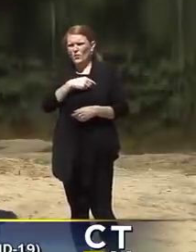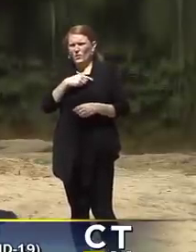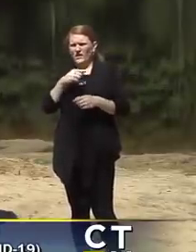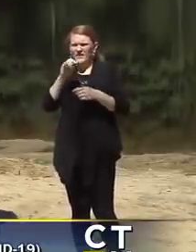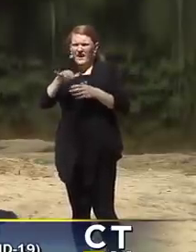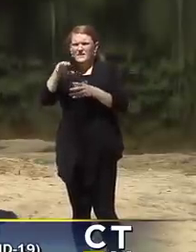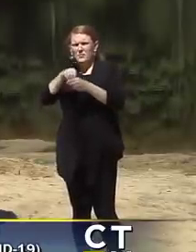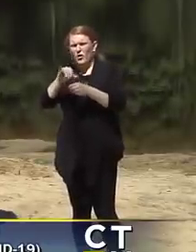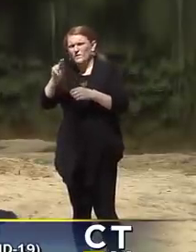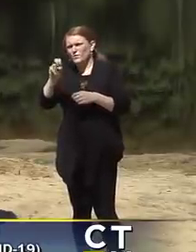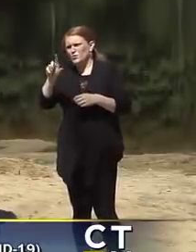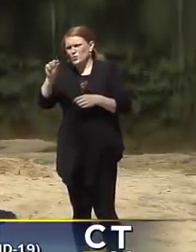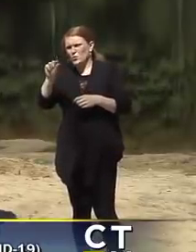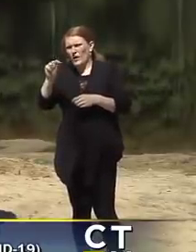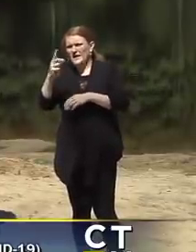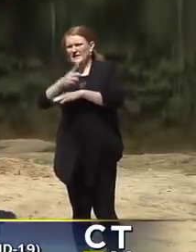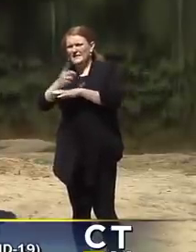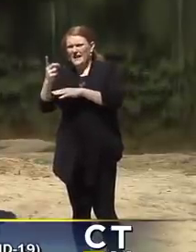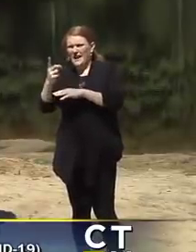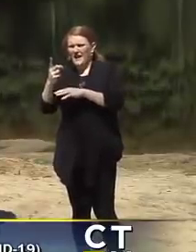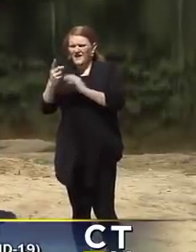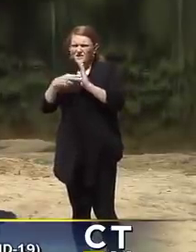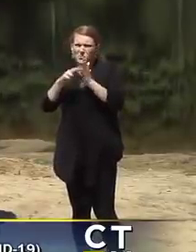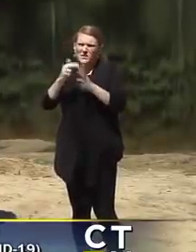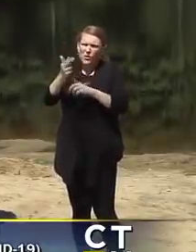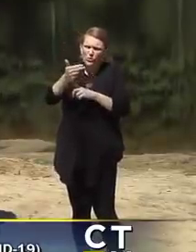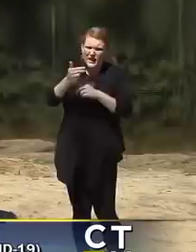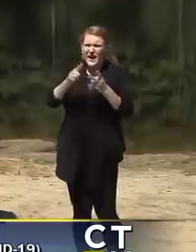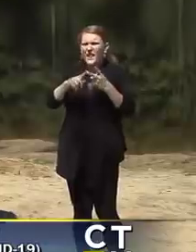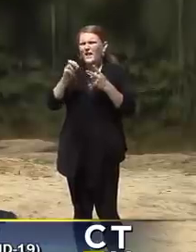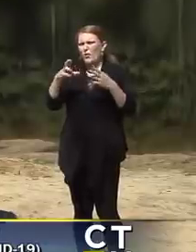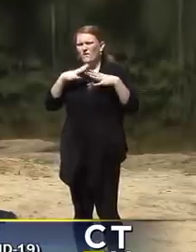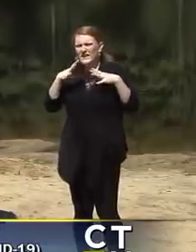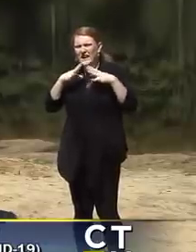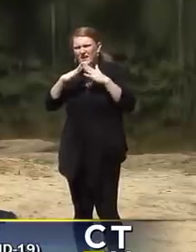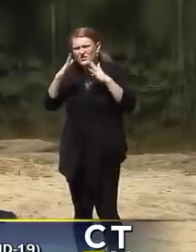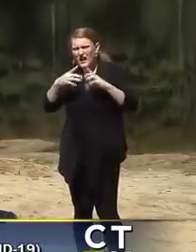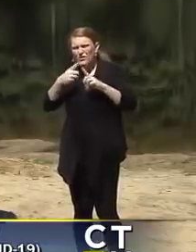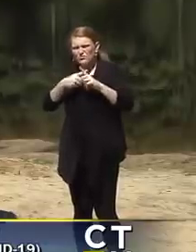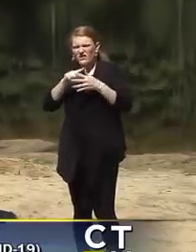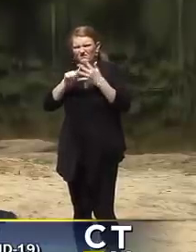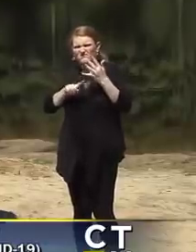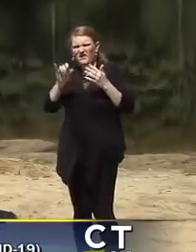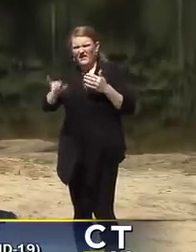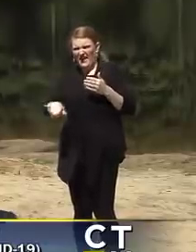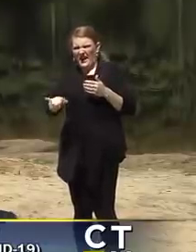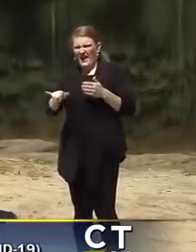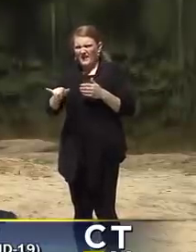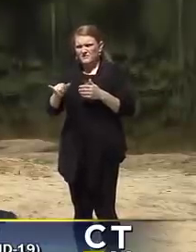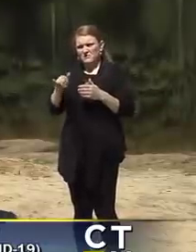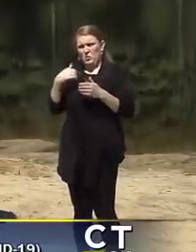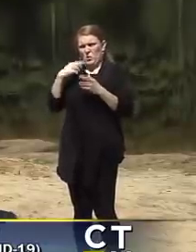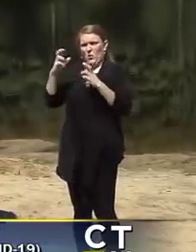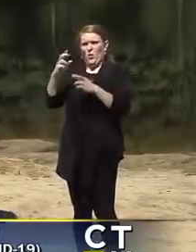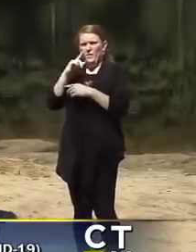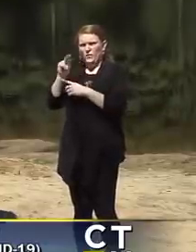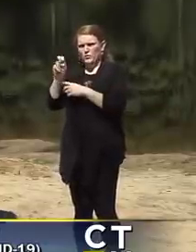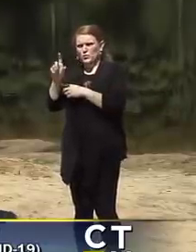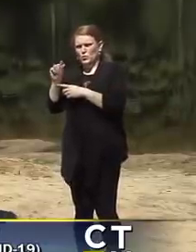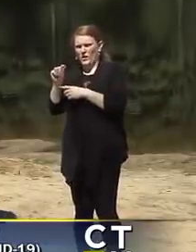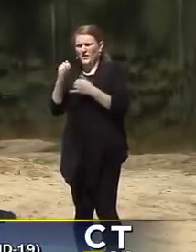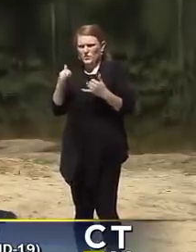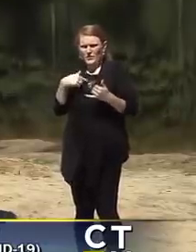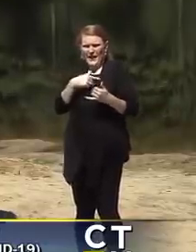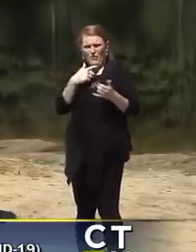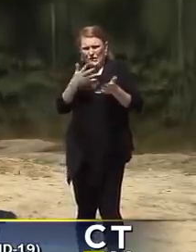that meant. Hotels. That meant short-term rentals. We are now working with the hotels in terms of what those standards ought to be. We're